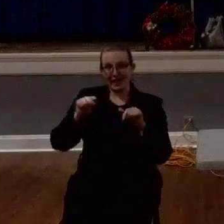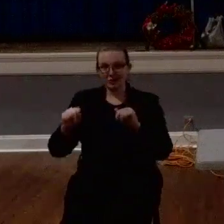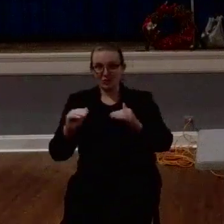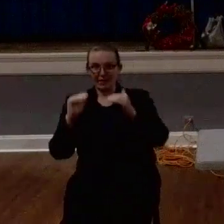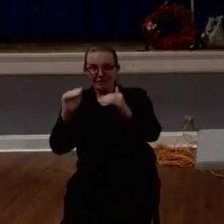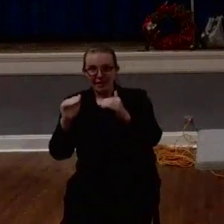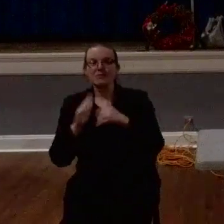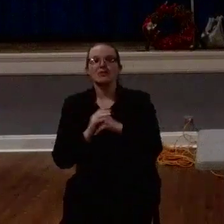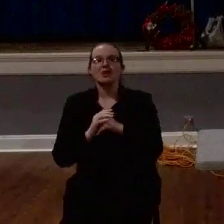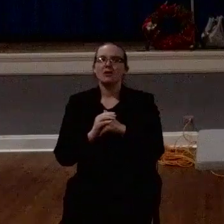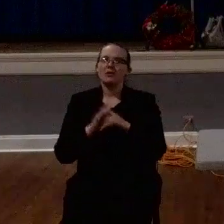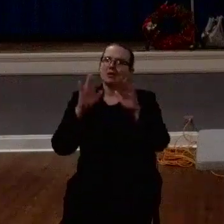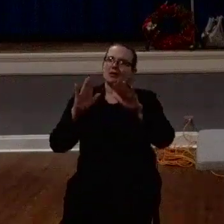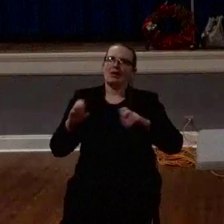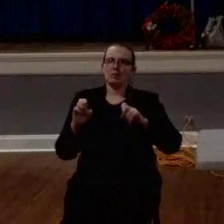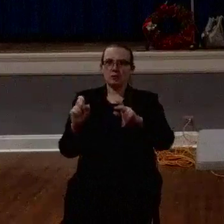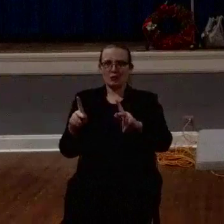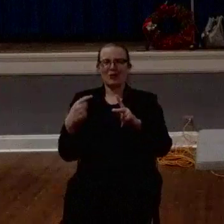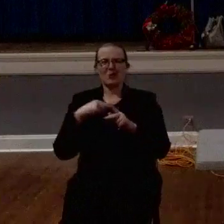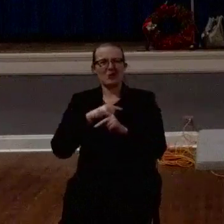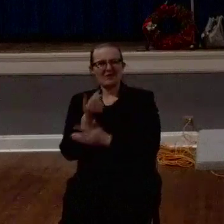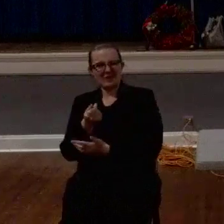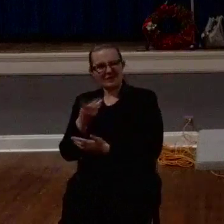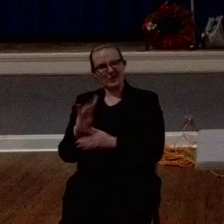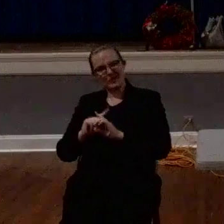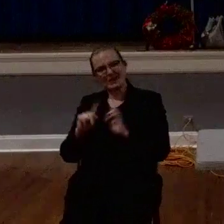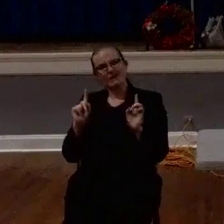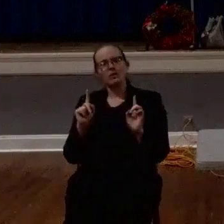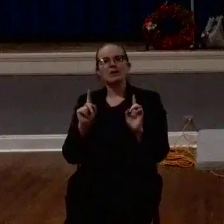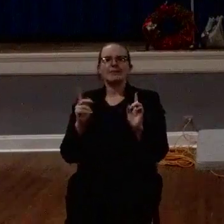opportunity. We've got a couple of different